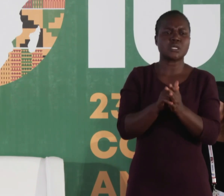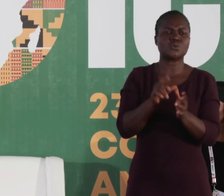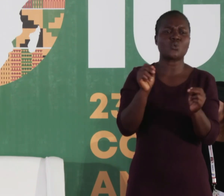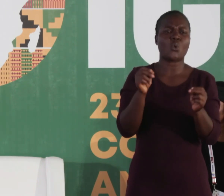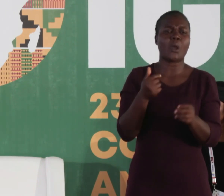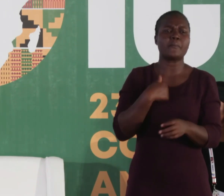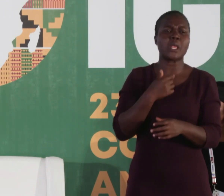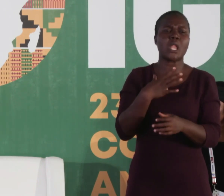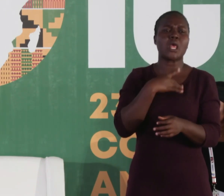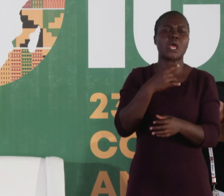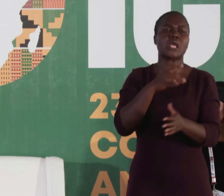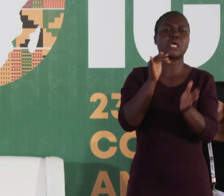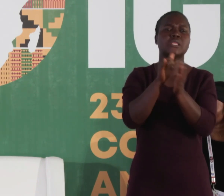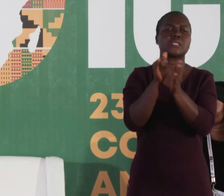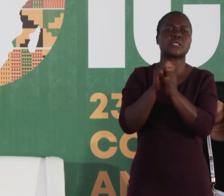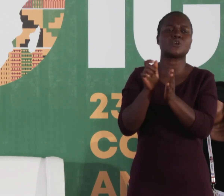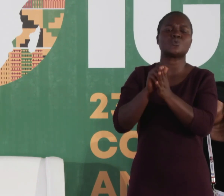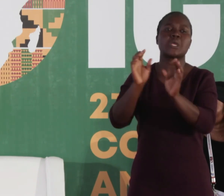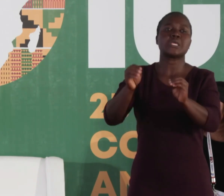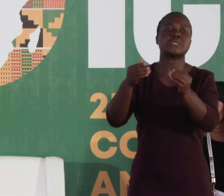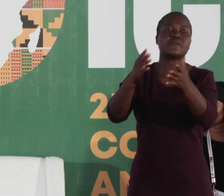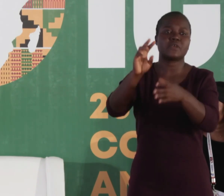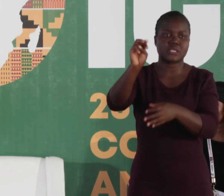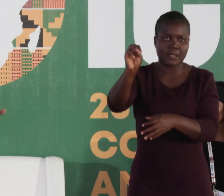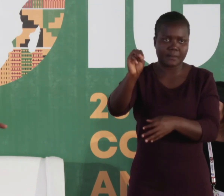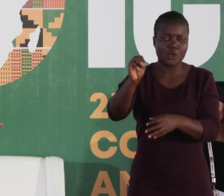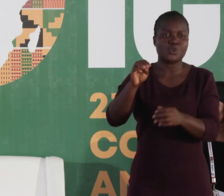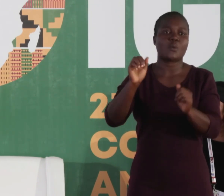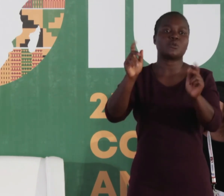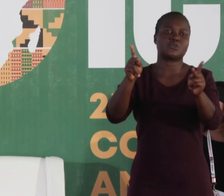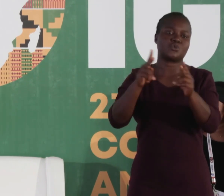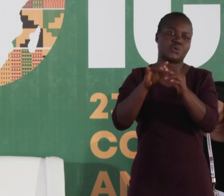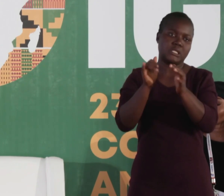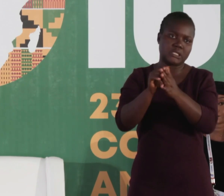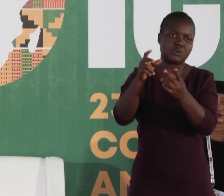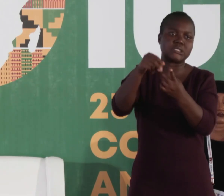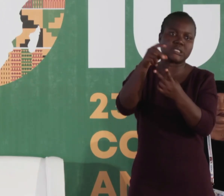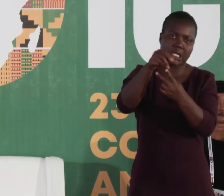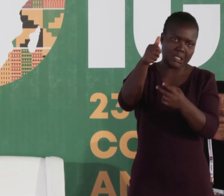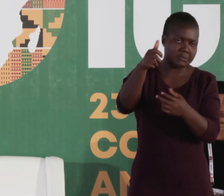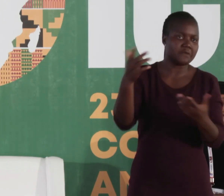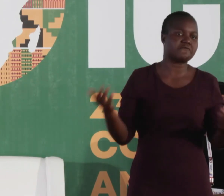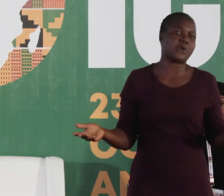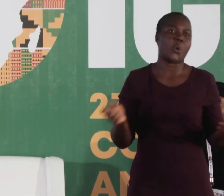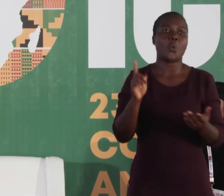TOPAZ intervention this time and go back to the program clinic for another refill,